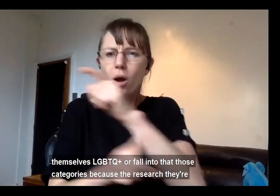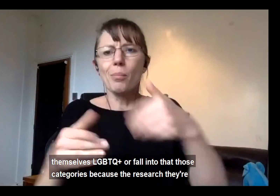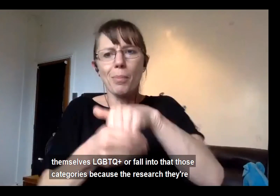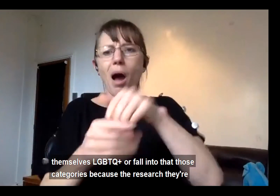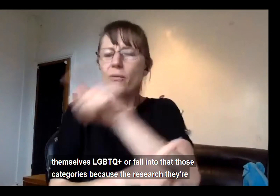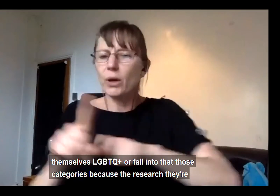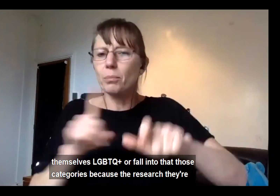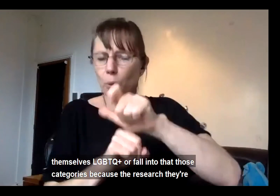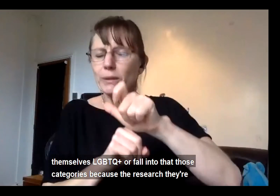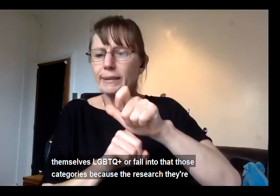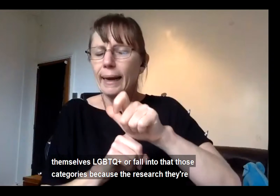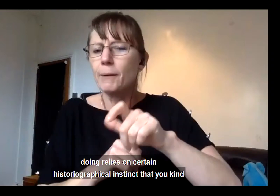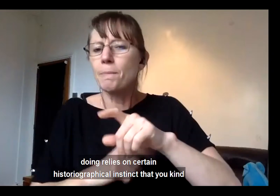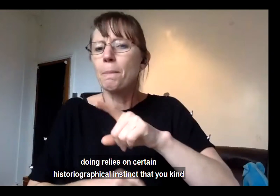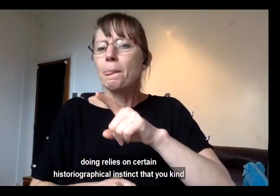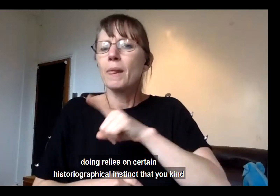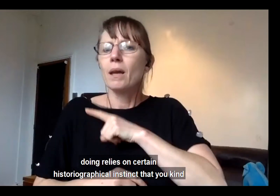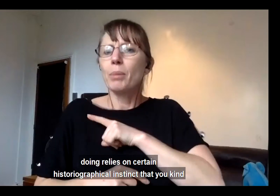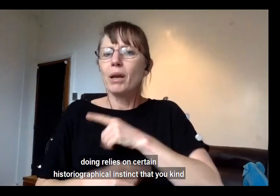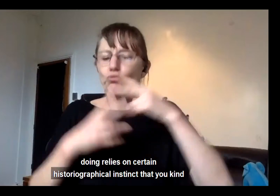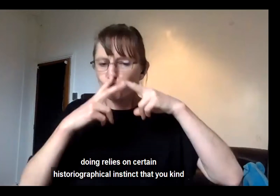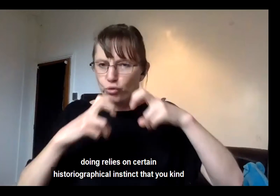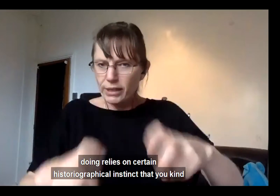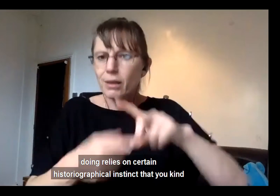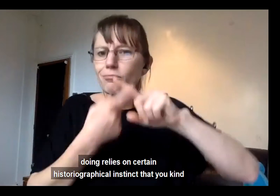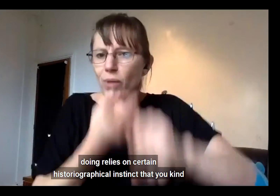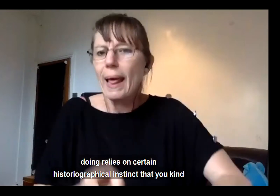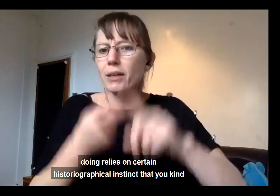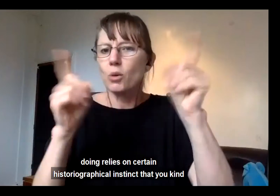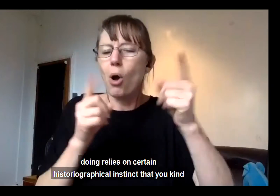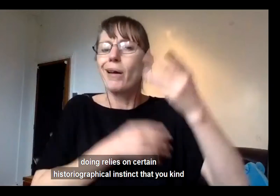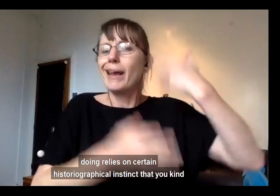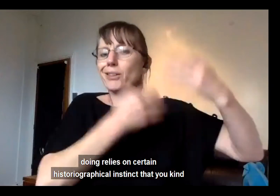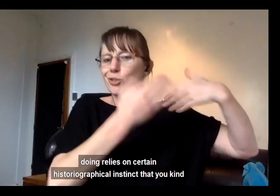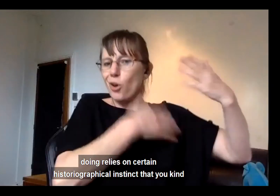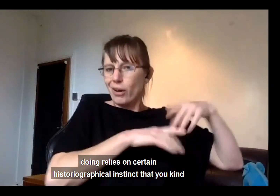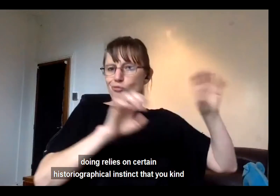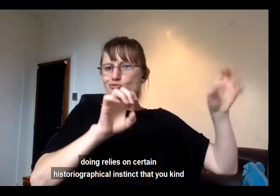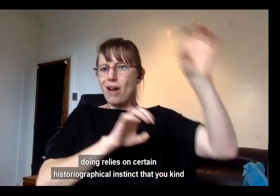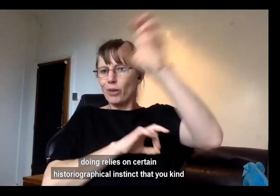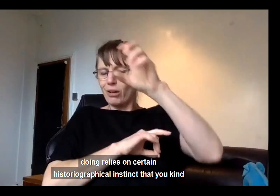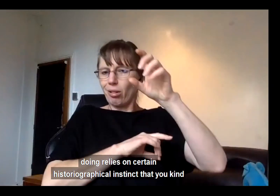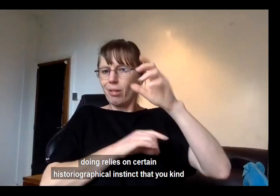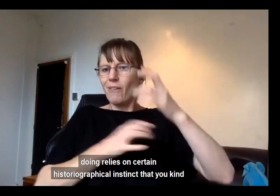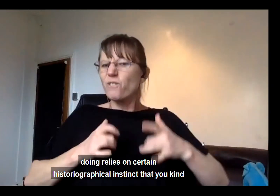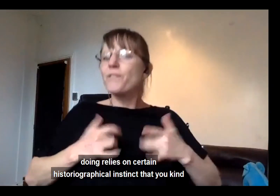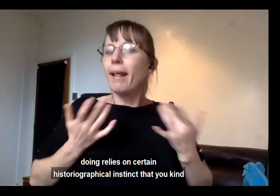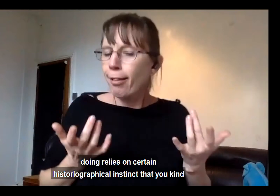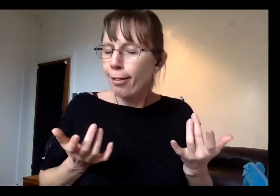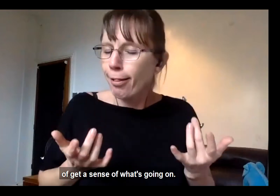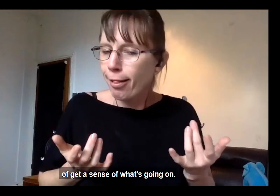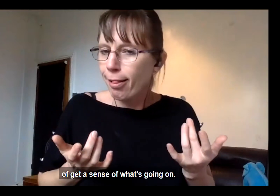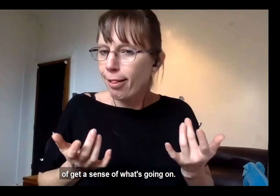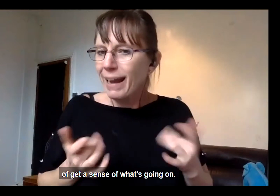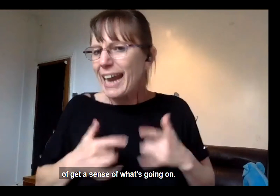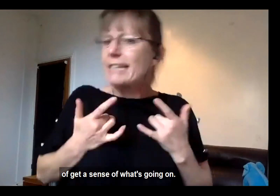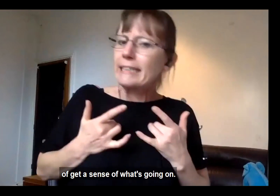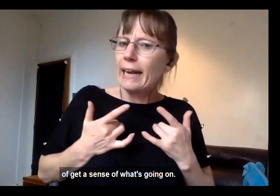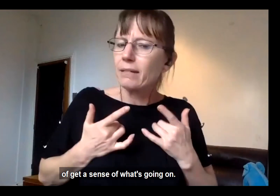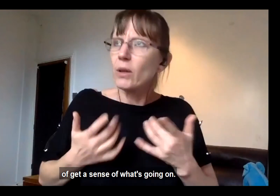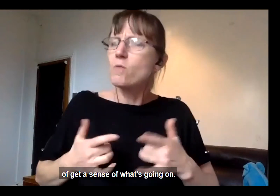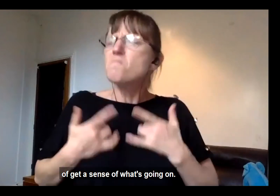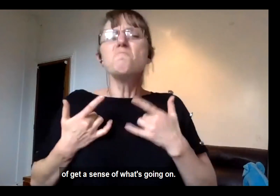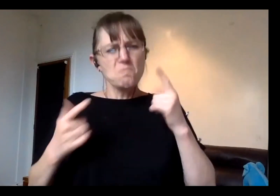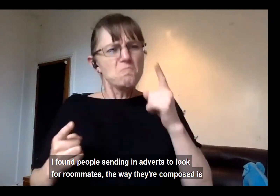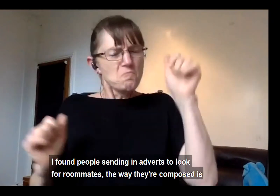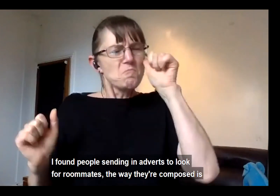categories, because the research they're doing relies on a certain historiographical instinct that you kind of get a sense of what's